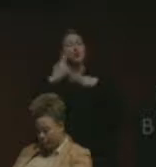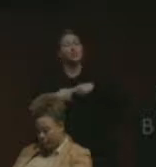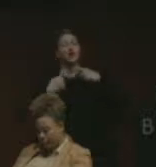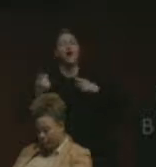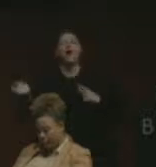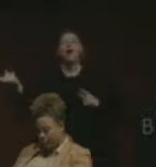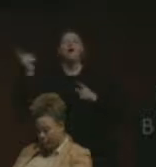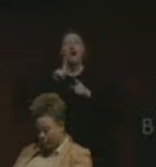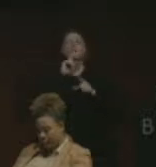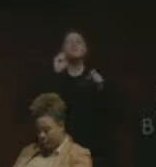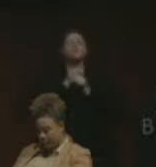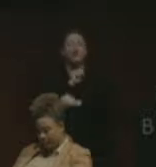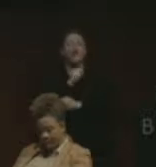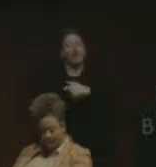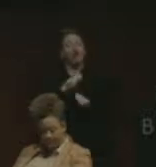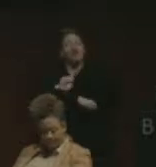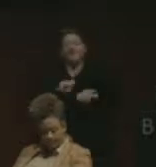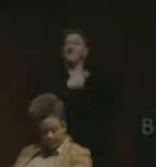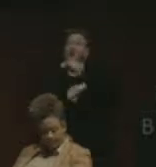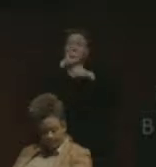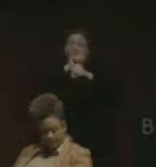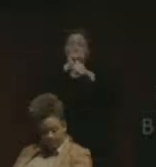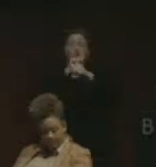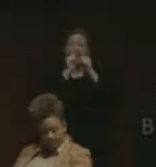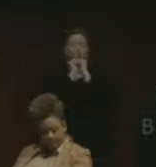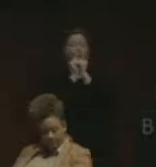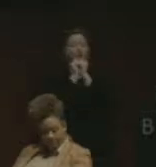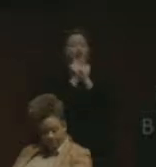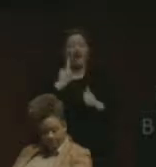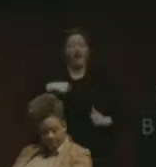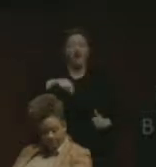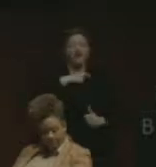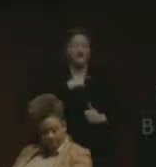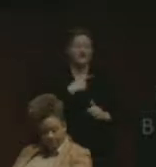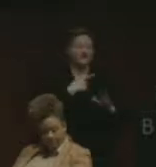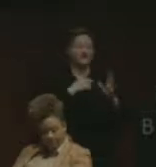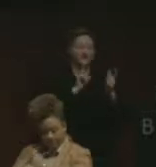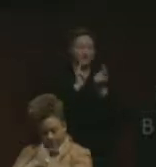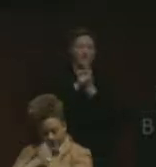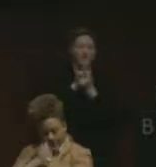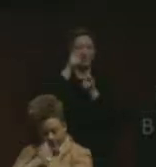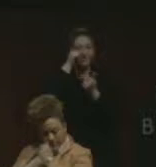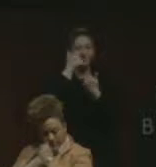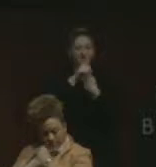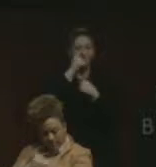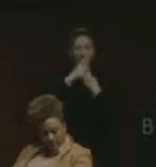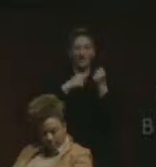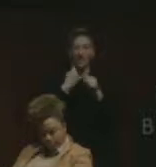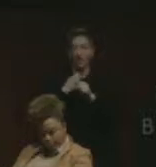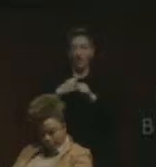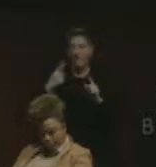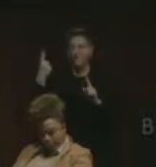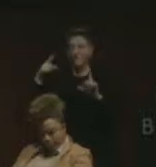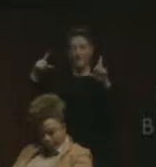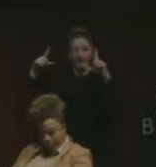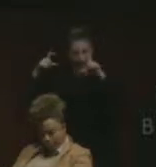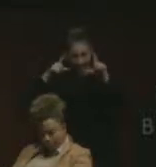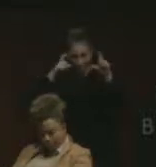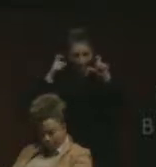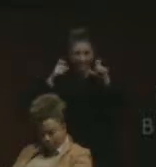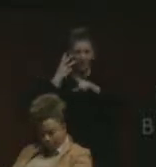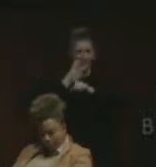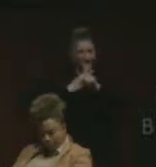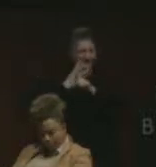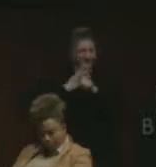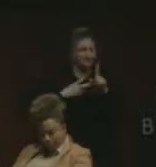work with us. So I never interviewed Myrtle for that year. I never went back with my camera for about 6 months.